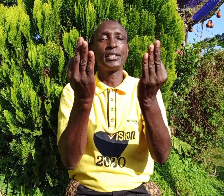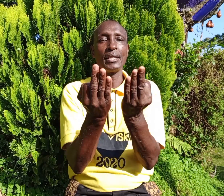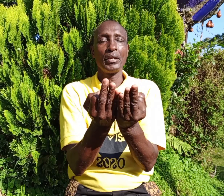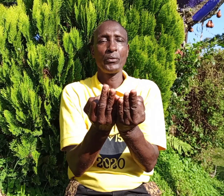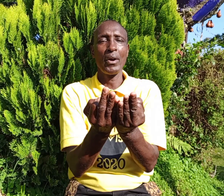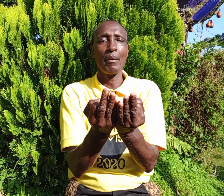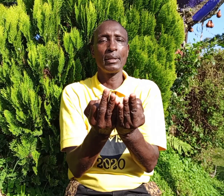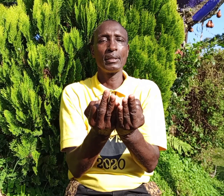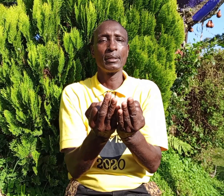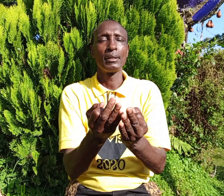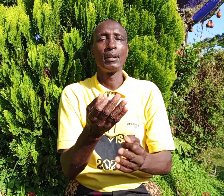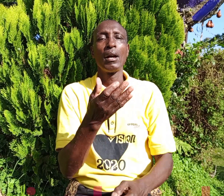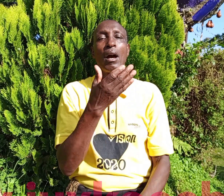kapchi family.